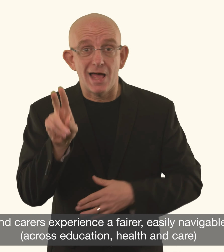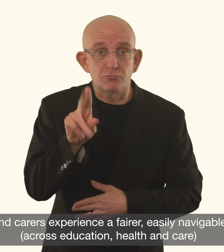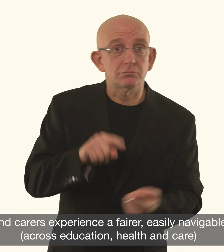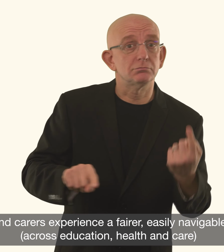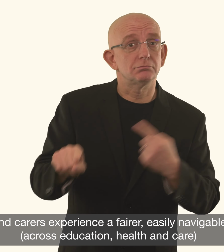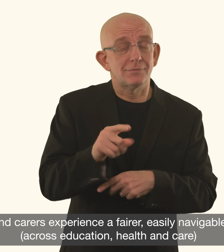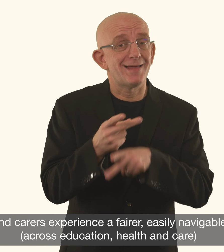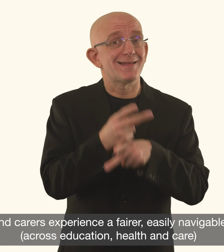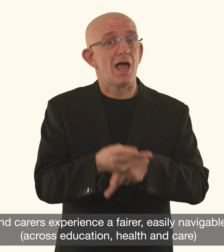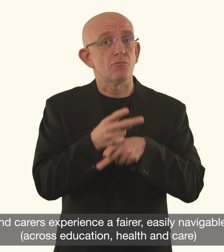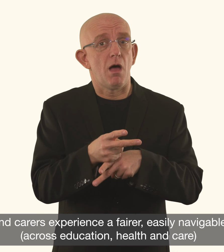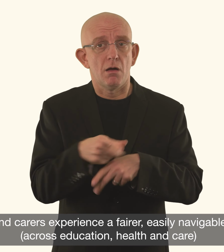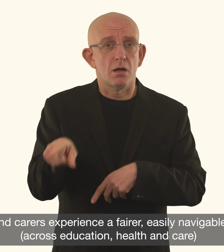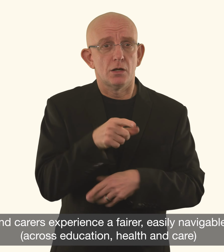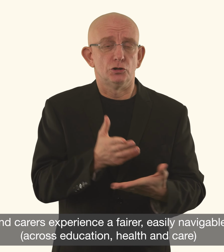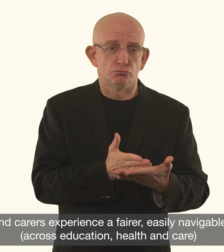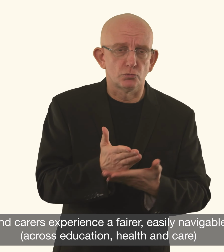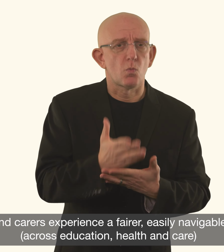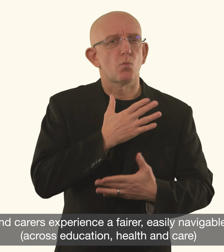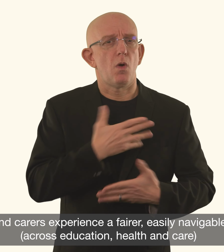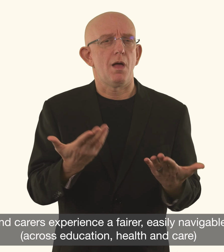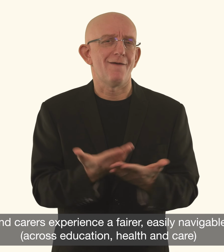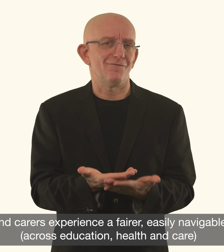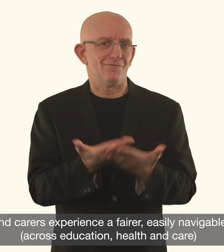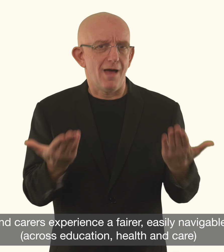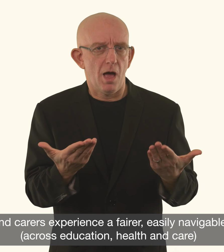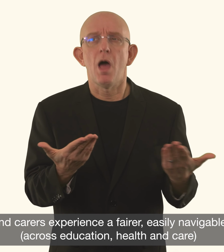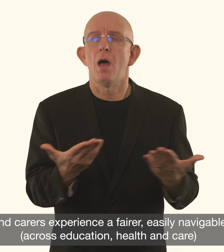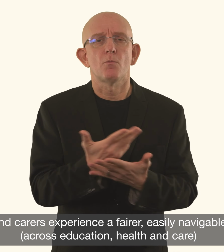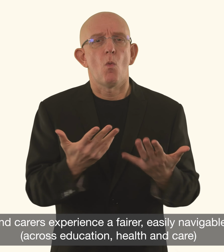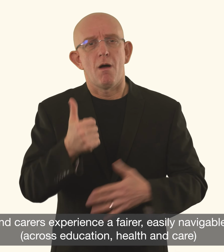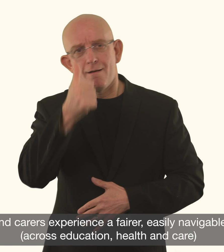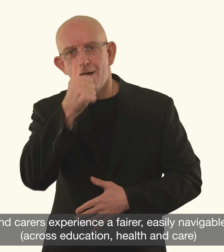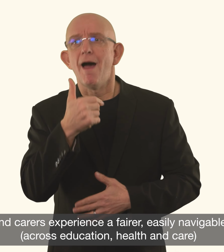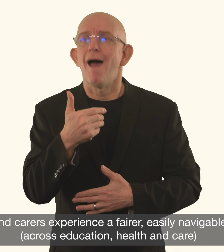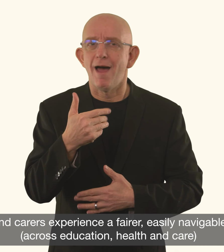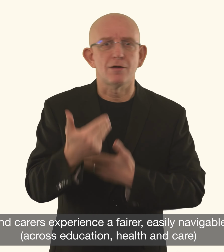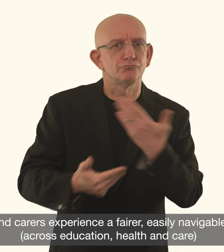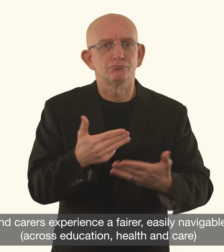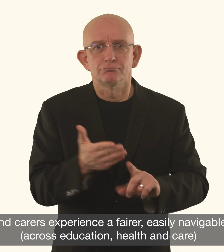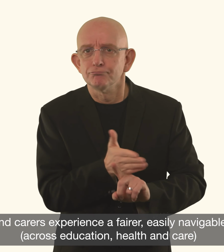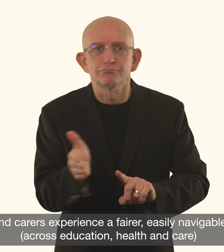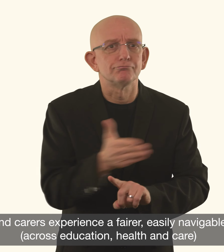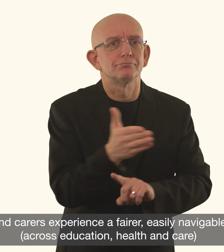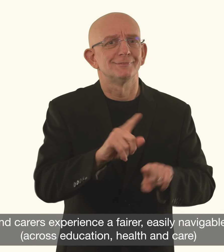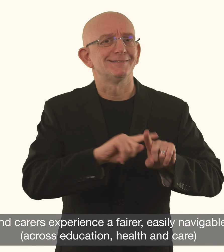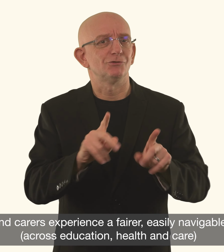and carers experience a fairer, easily navigable system. 4. education, health and care.